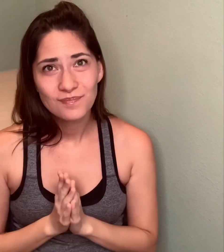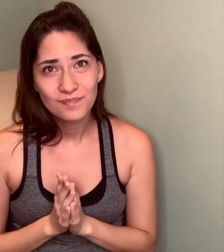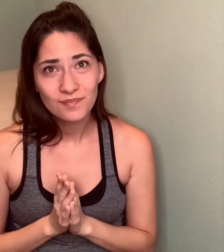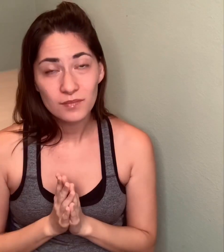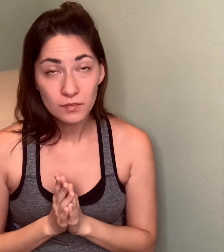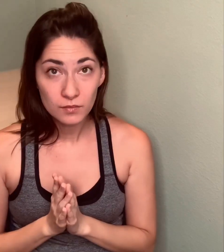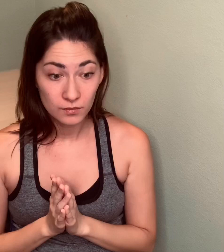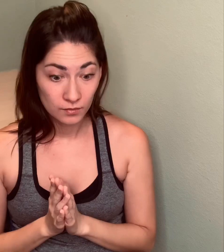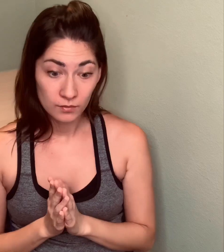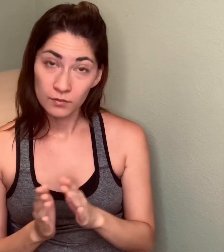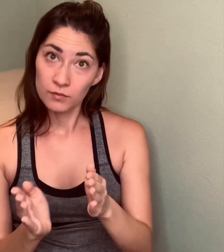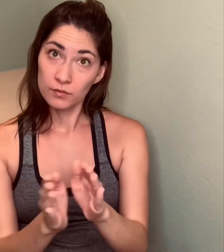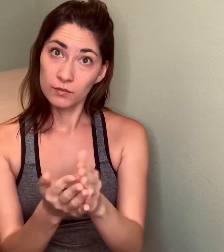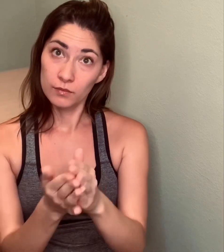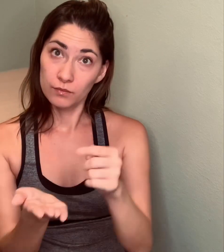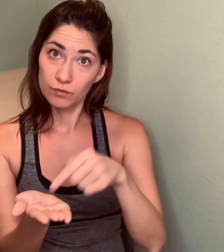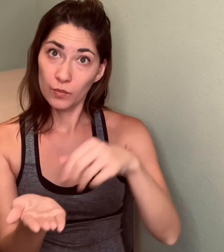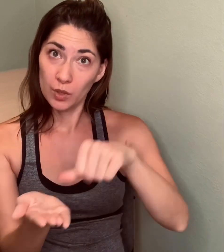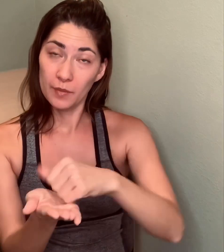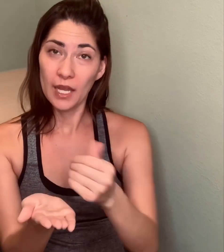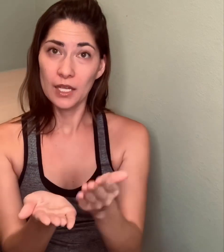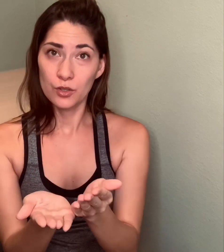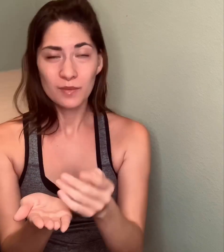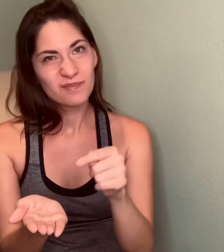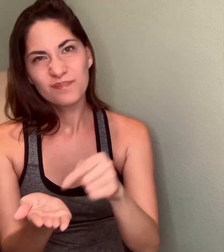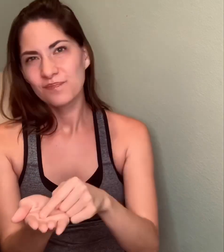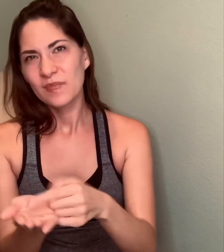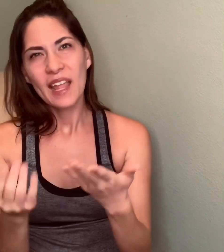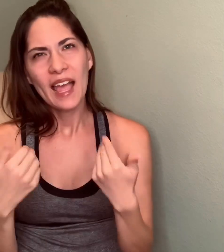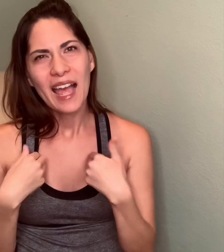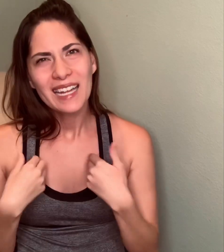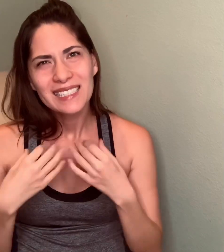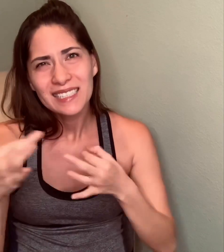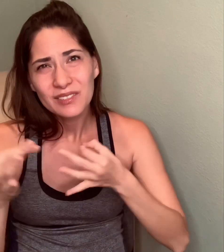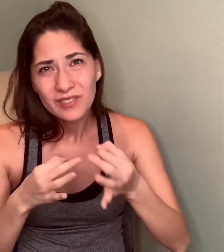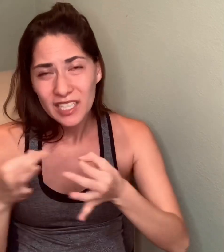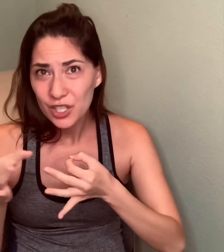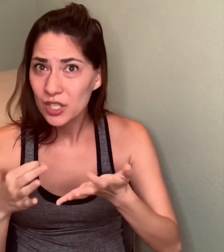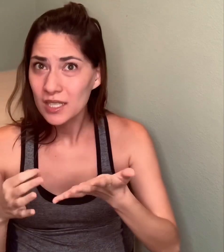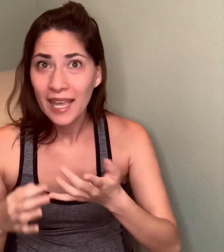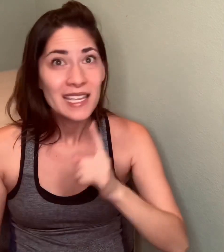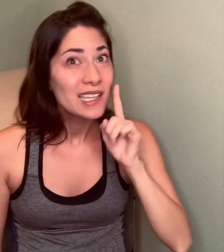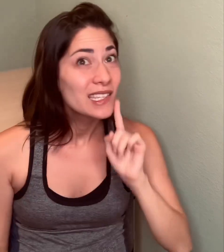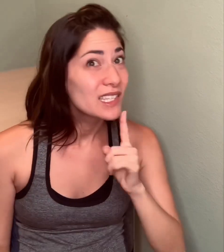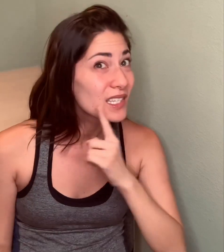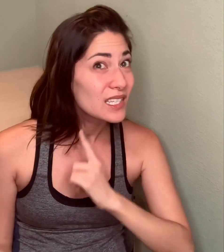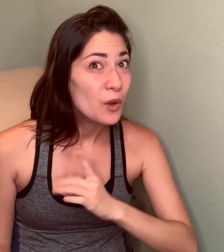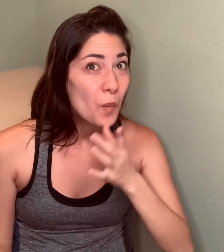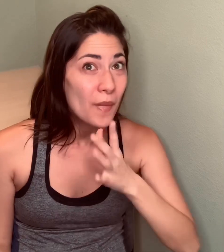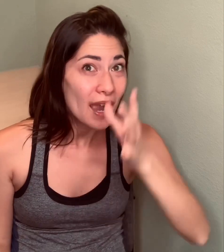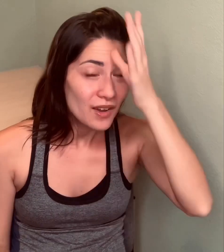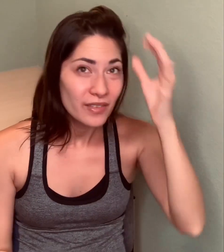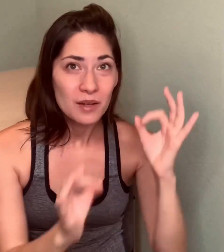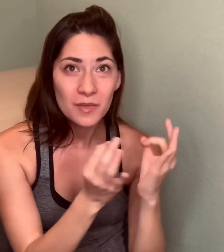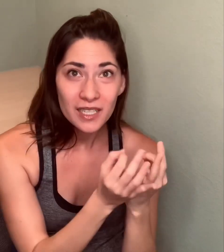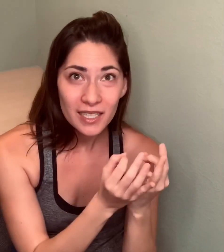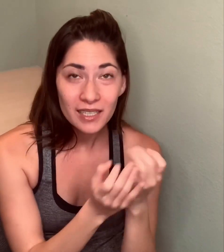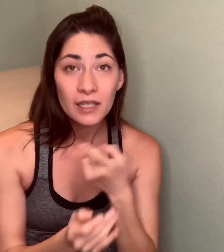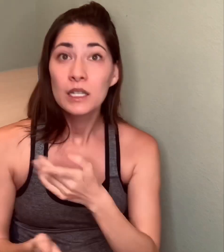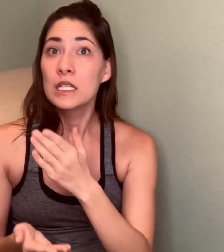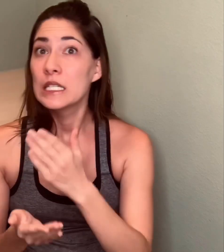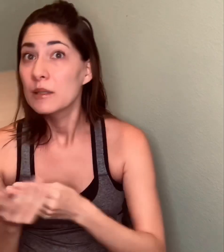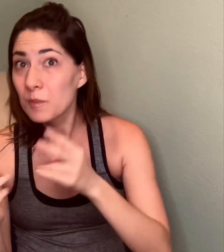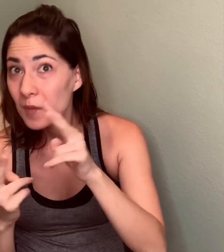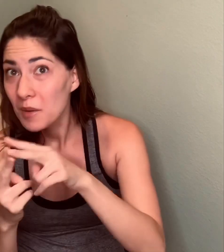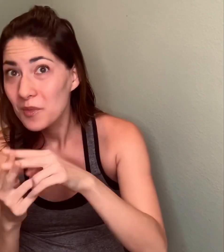different definitions. It talks about what a single parent family looks like. Some couples are